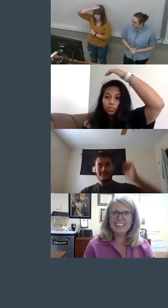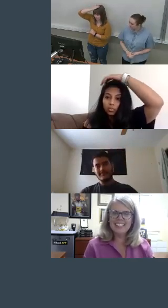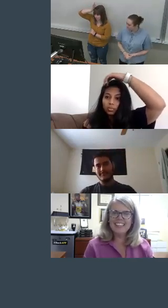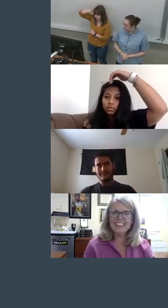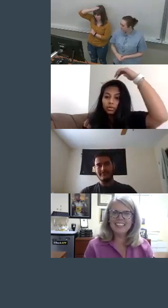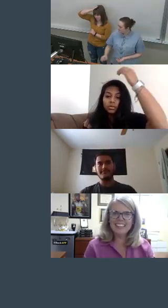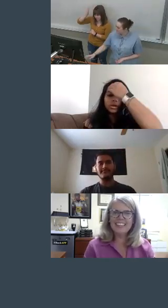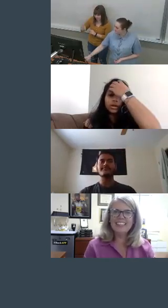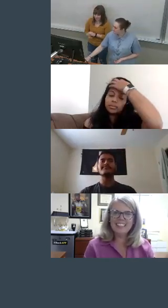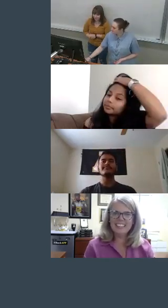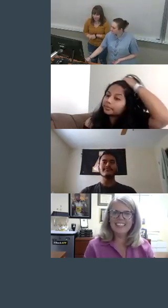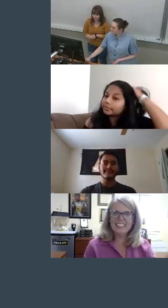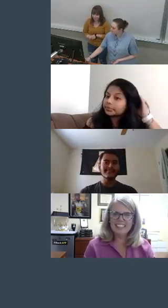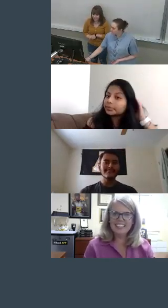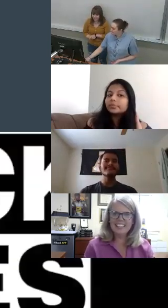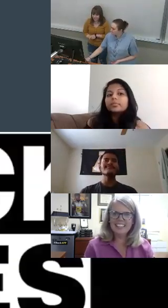just because of his hair.